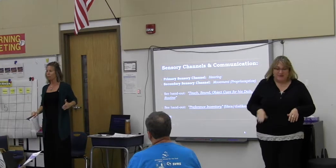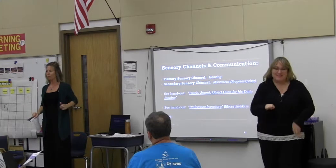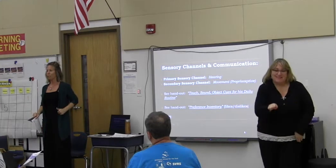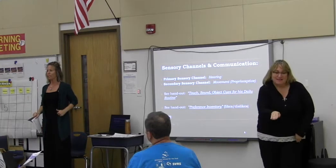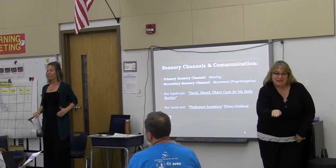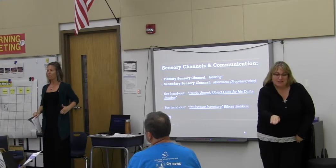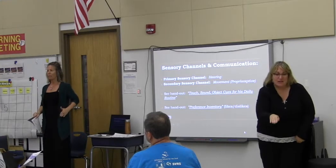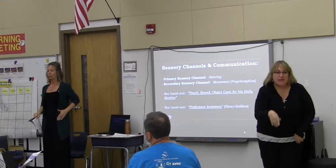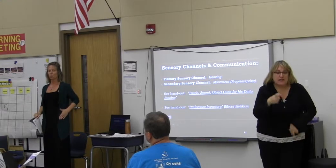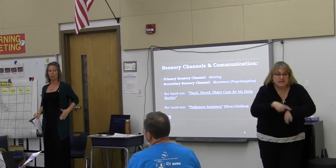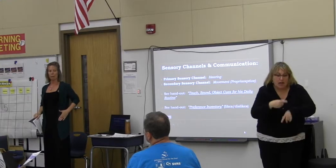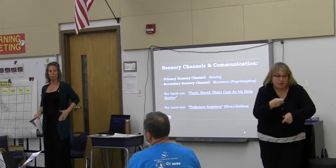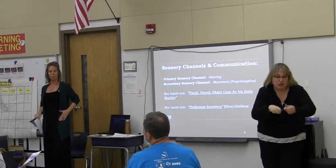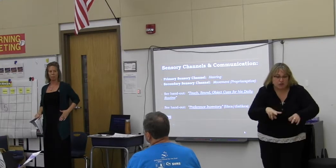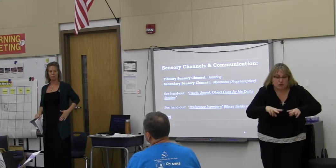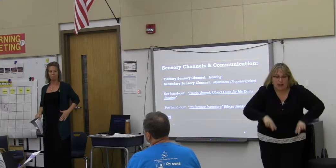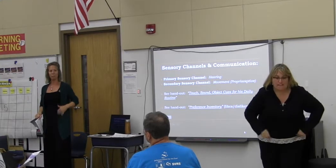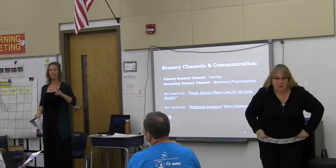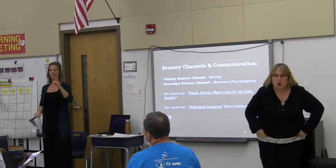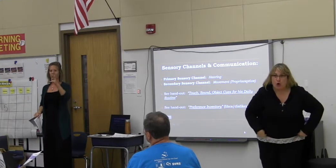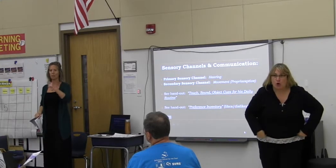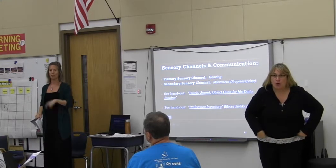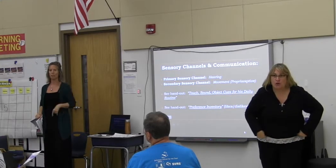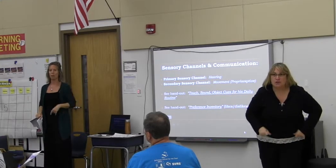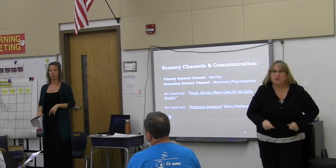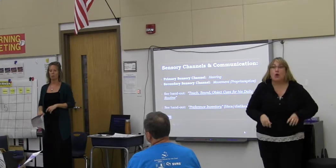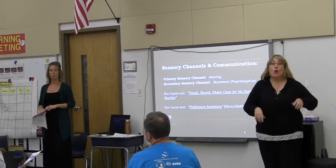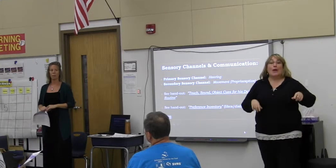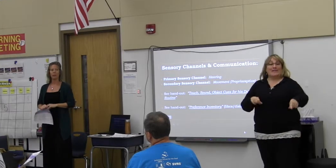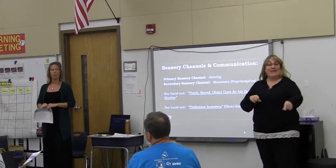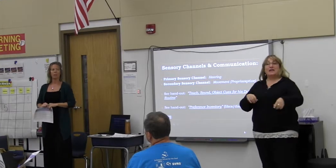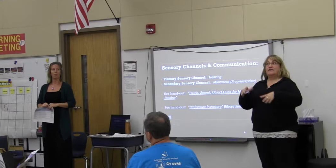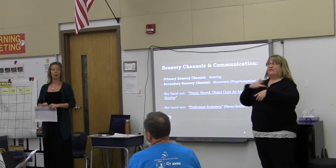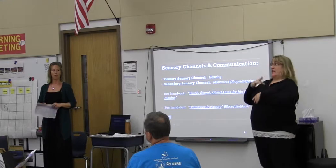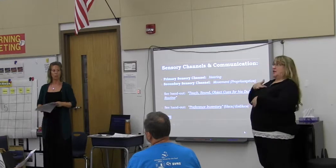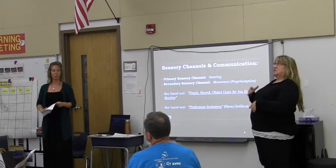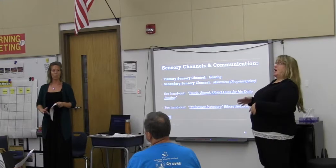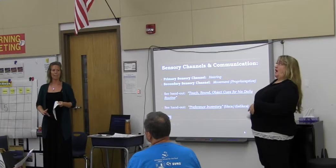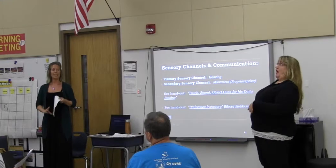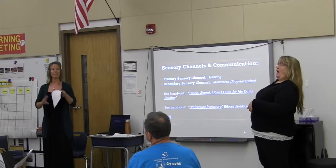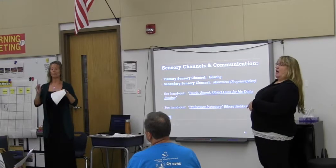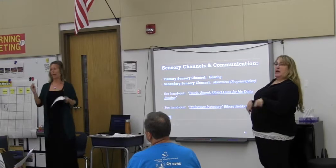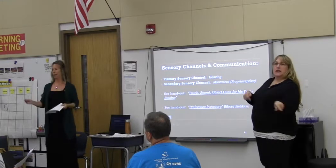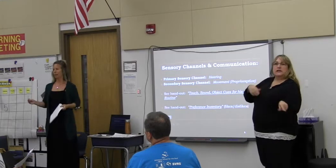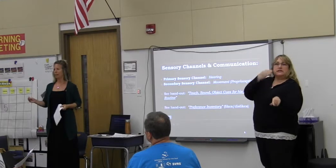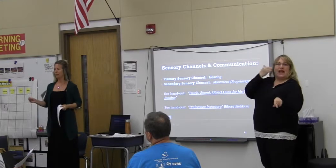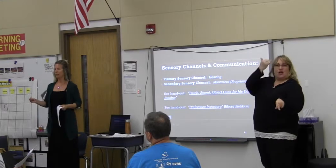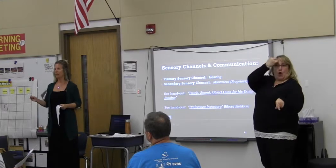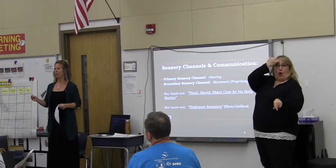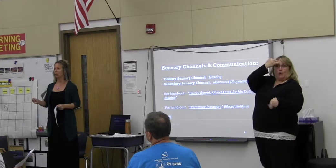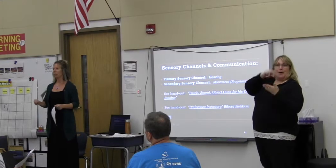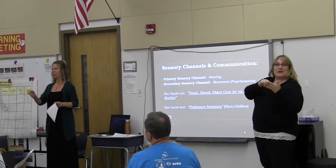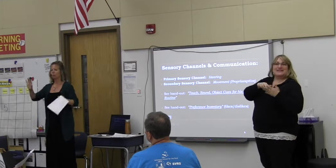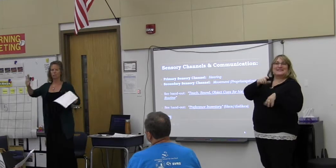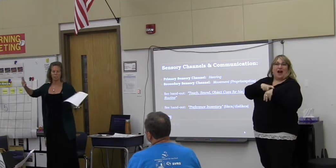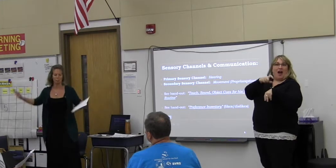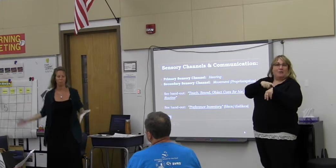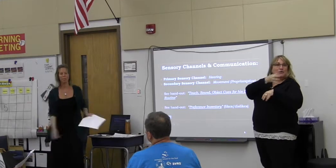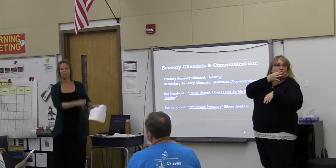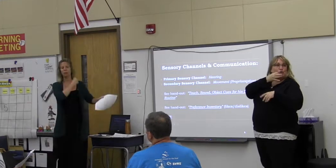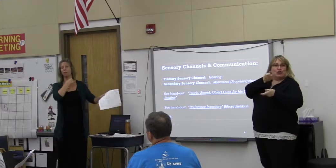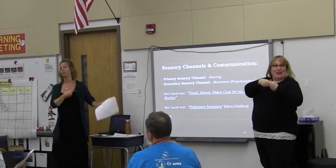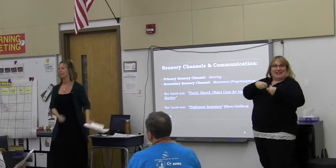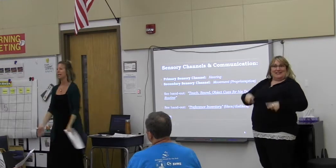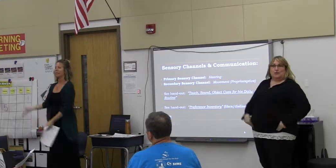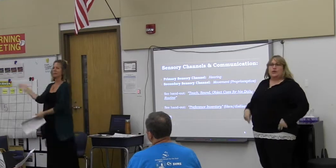Stan, pretty much anytime he feels 2 taps on his hip, he knows where he's going. For our little ones, it's imperative that we don't just